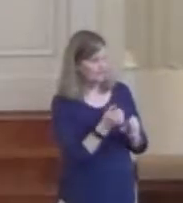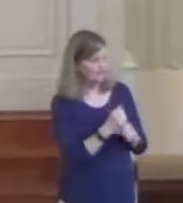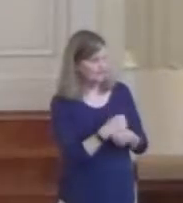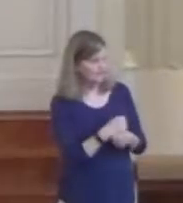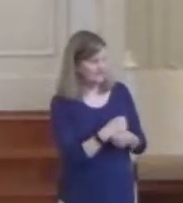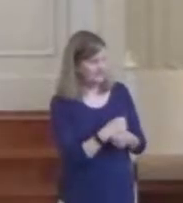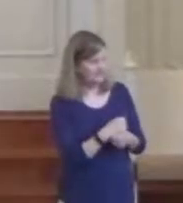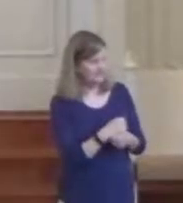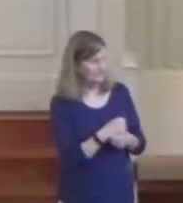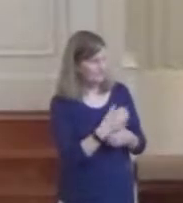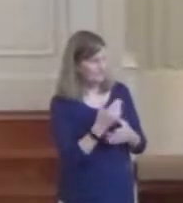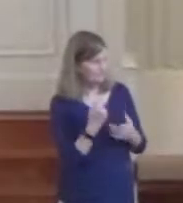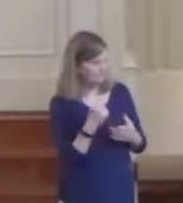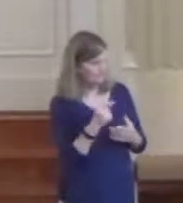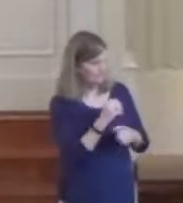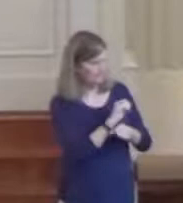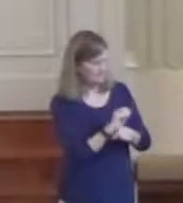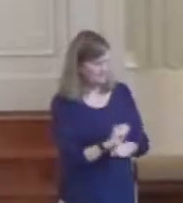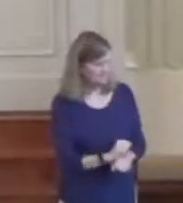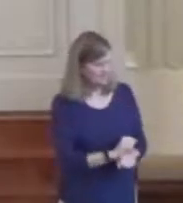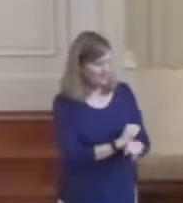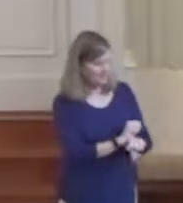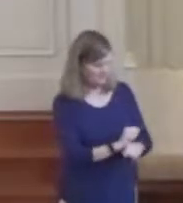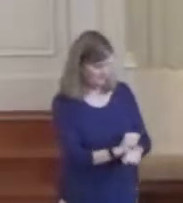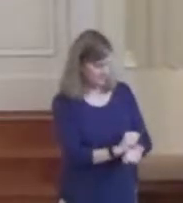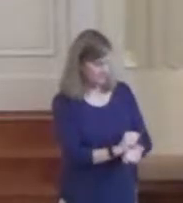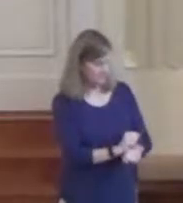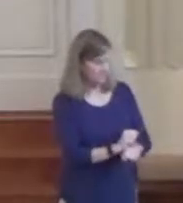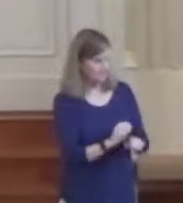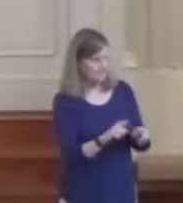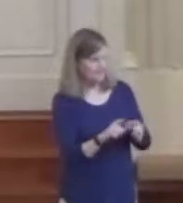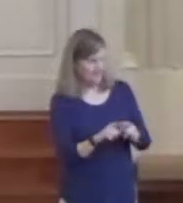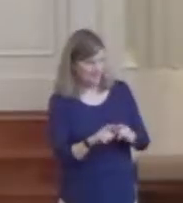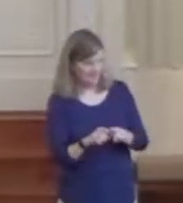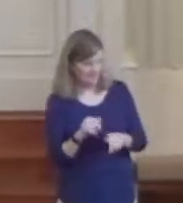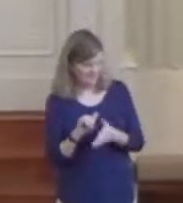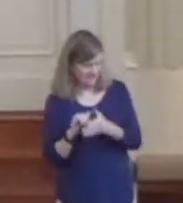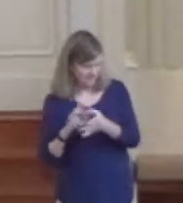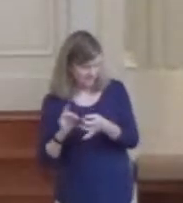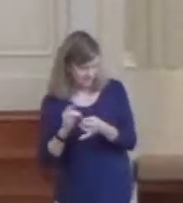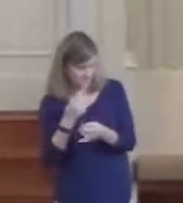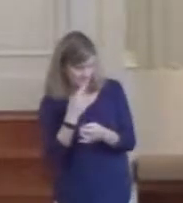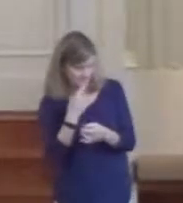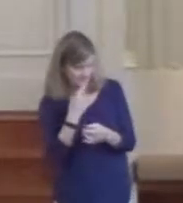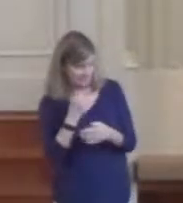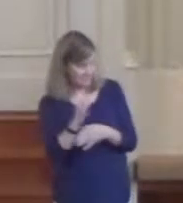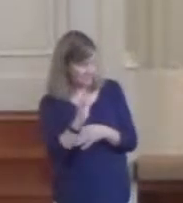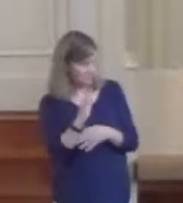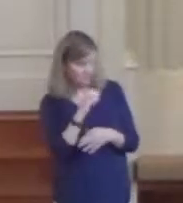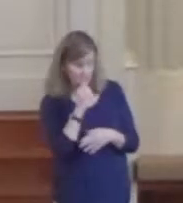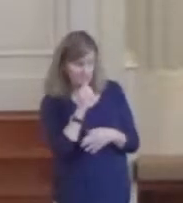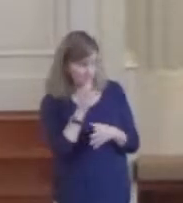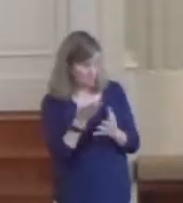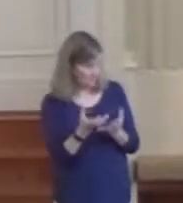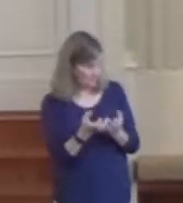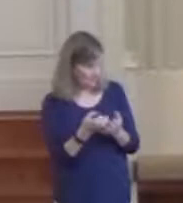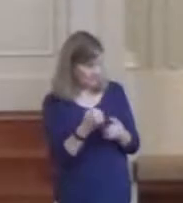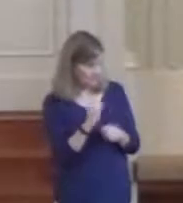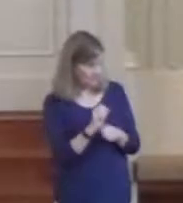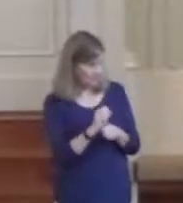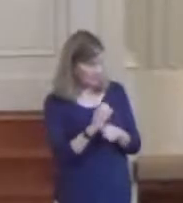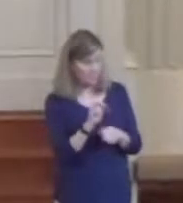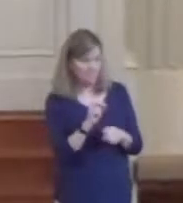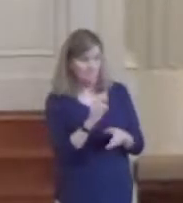be slaves. Because as the Enuma Elish says, that the gods didn't want to have to do any work. And so